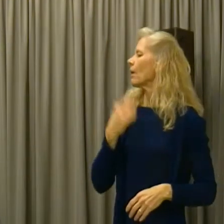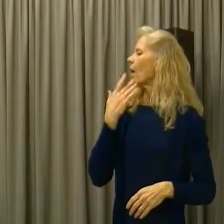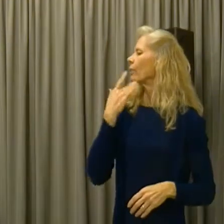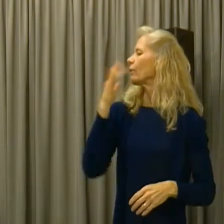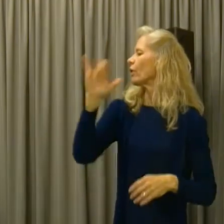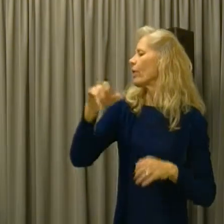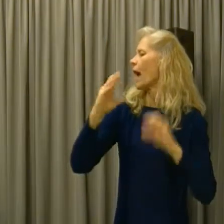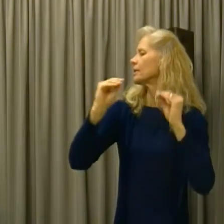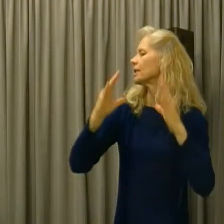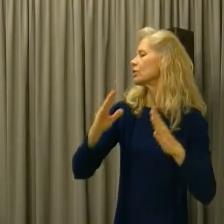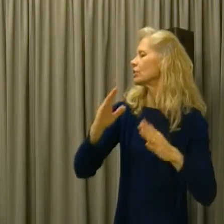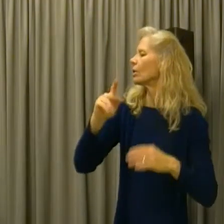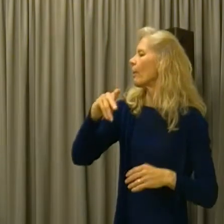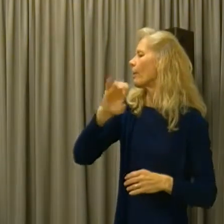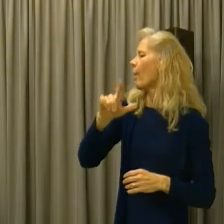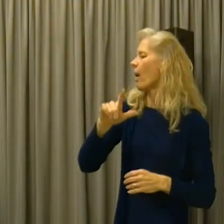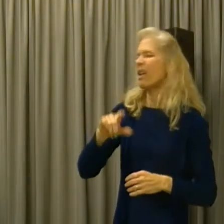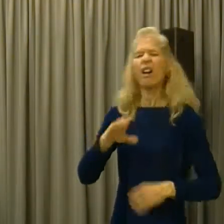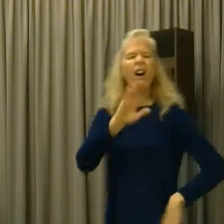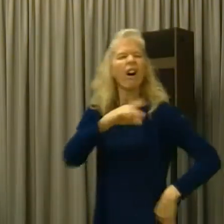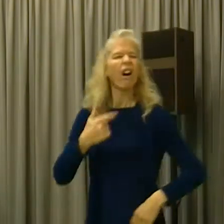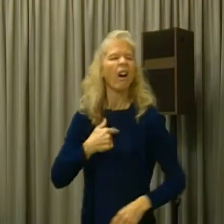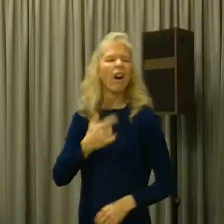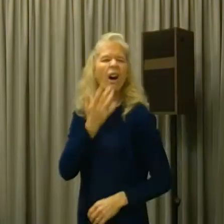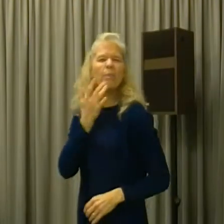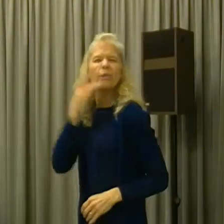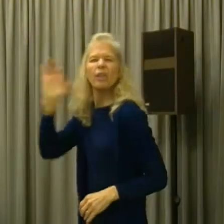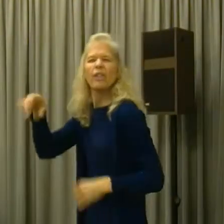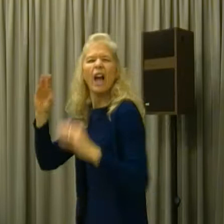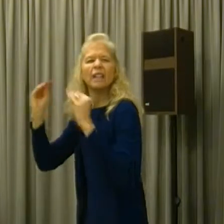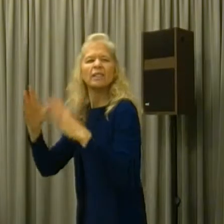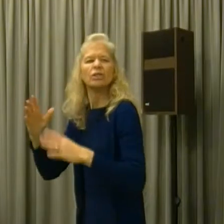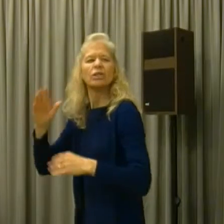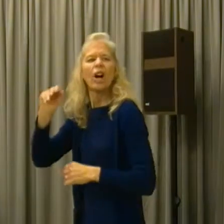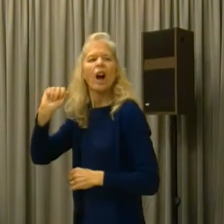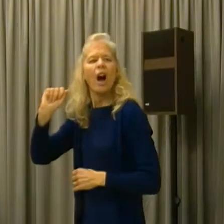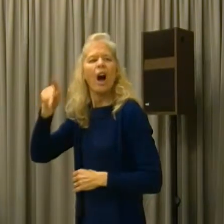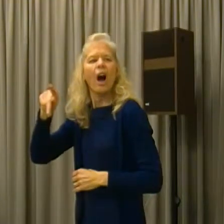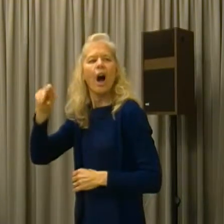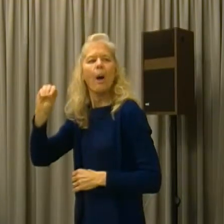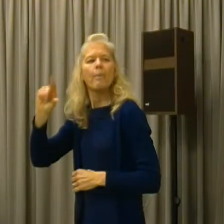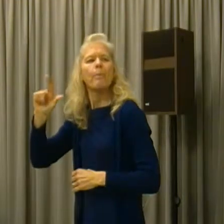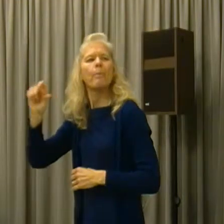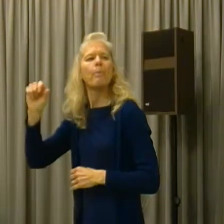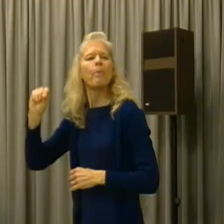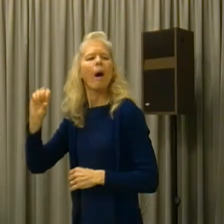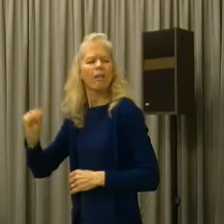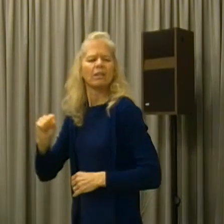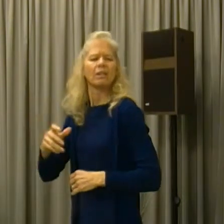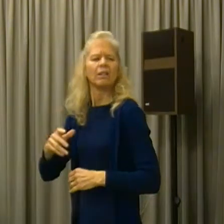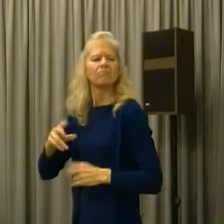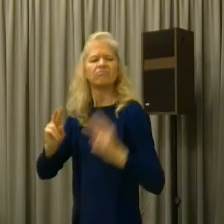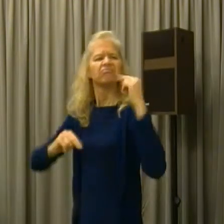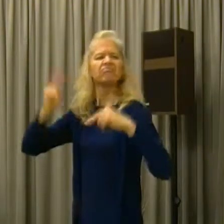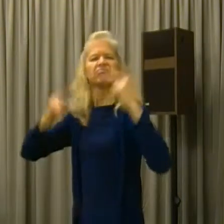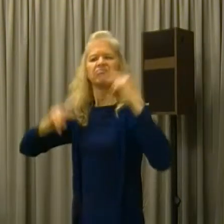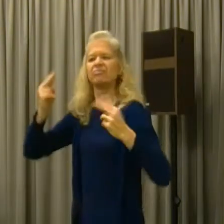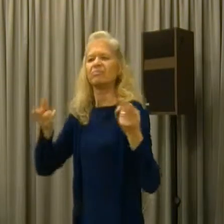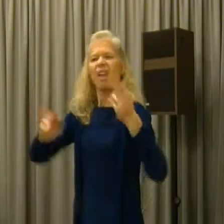Their obedience is growing. But listen, it's not done yet. Because before you're done reading 2 Corinthians, there are still some